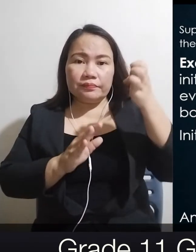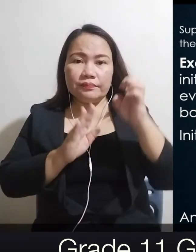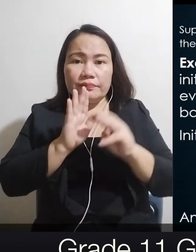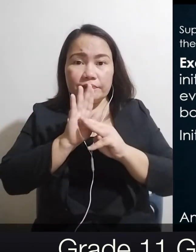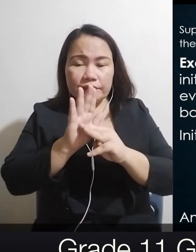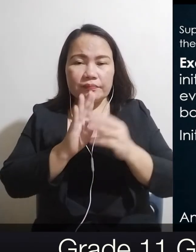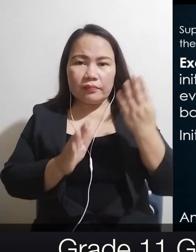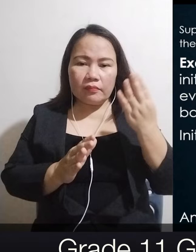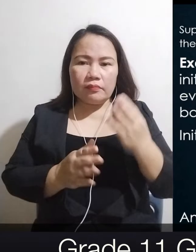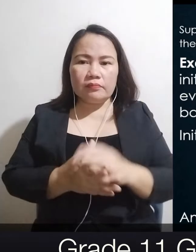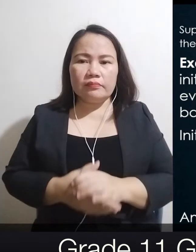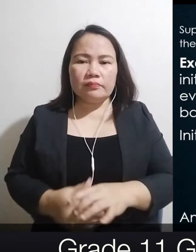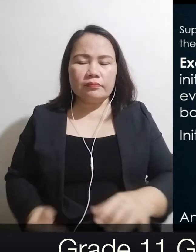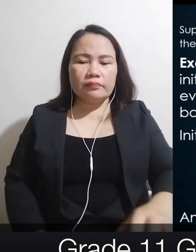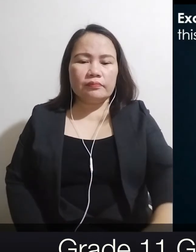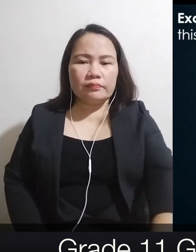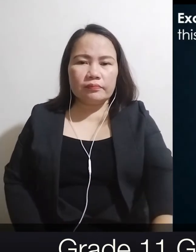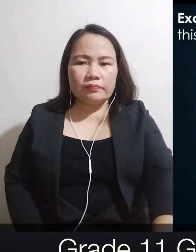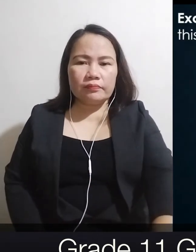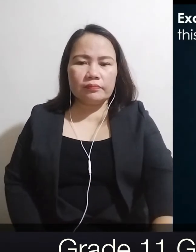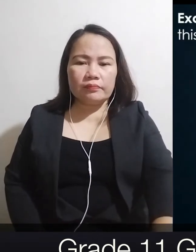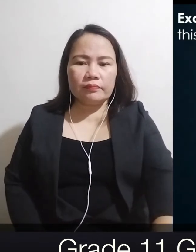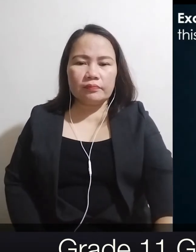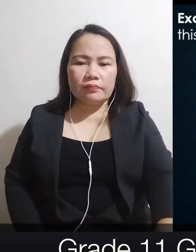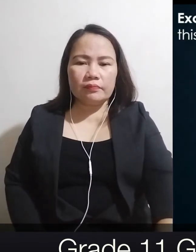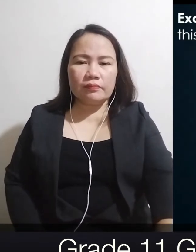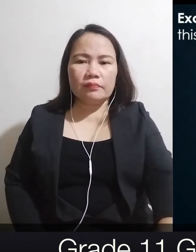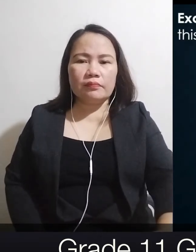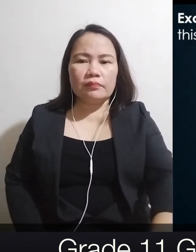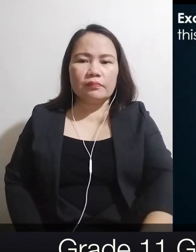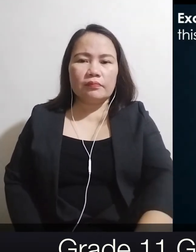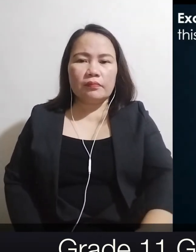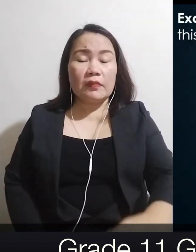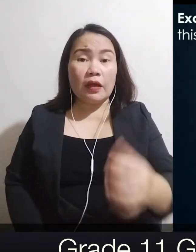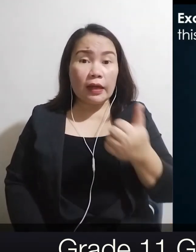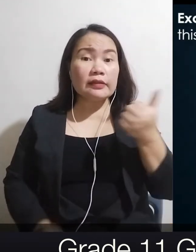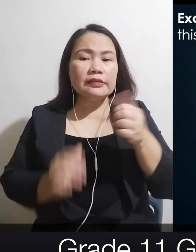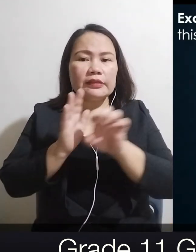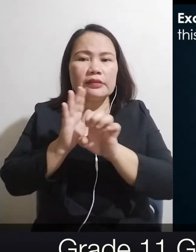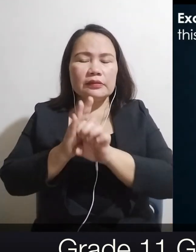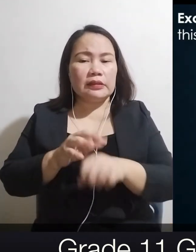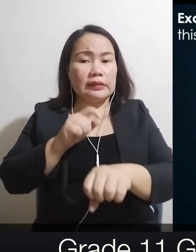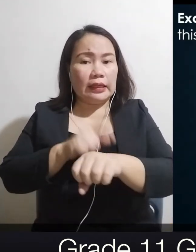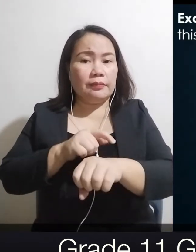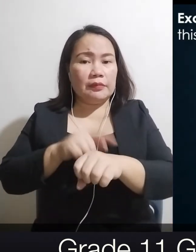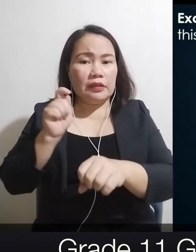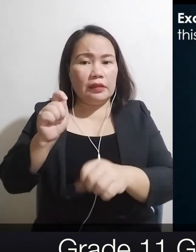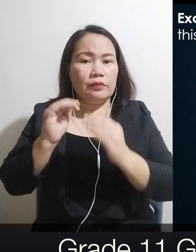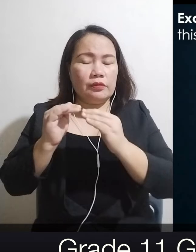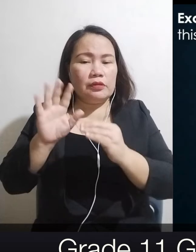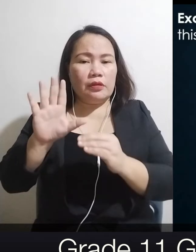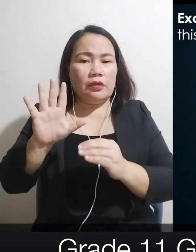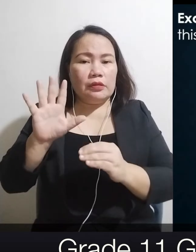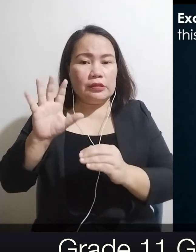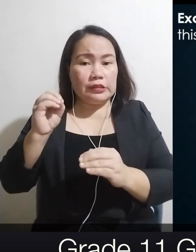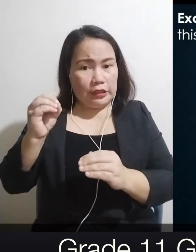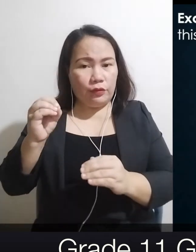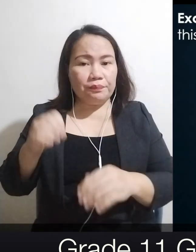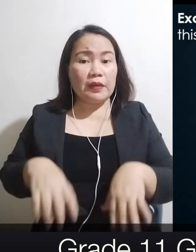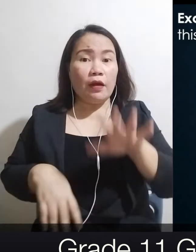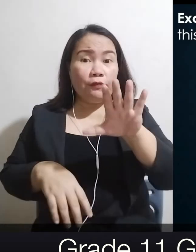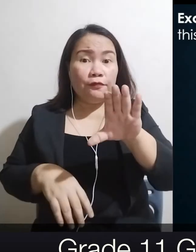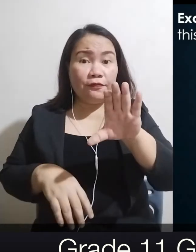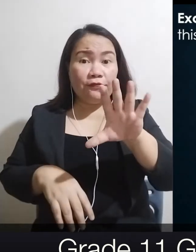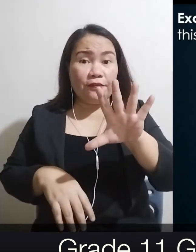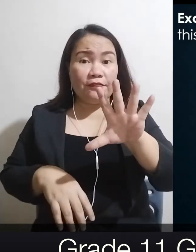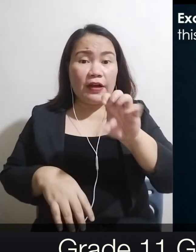model for this situation. I'll give you another. Okay, for another example, at time t is equal to 0, 500